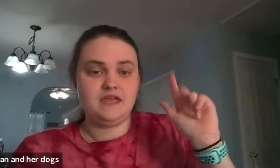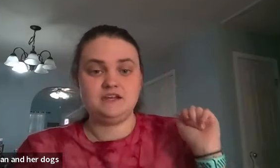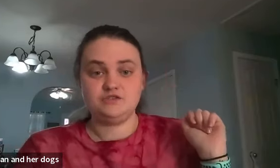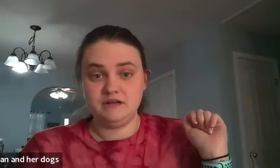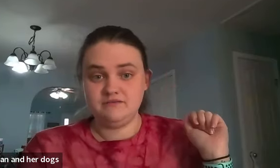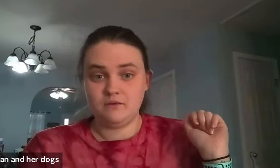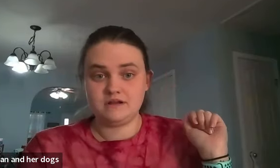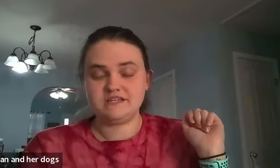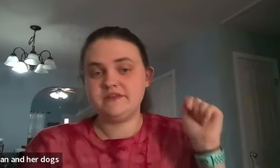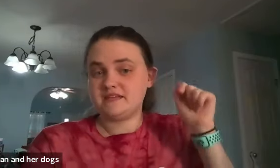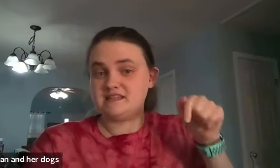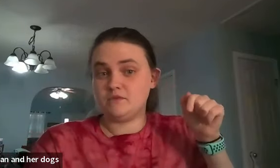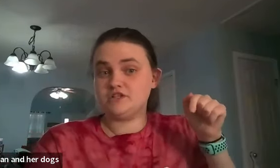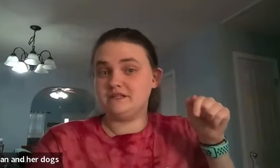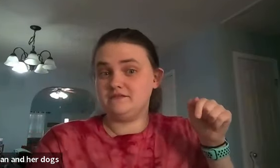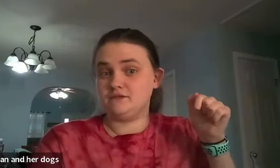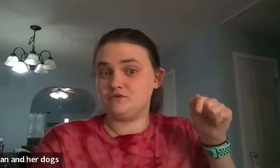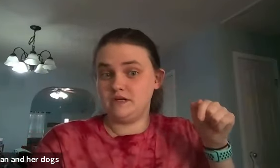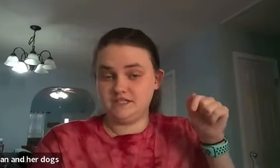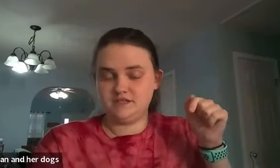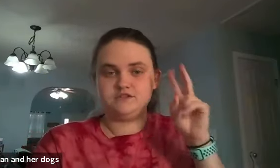Then 24 is gonna be that same motion we did for 22, so